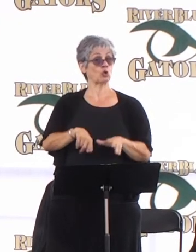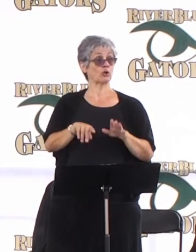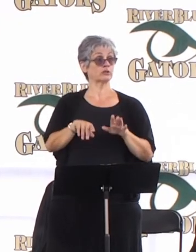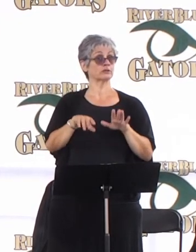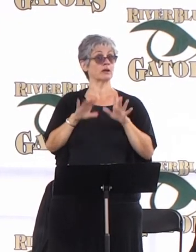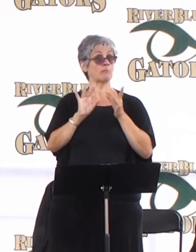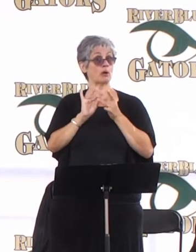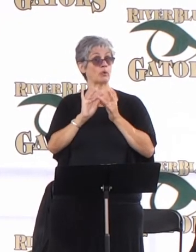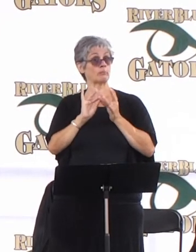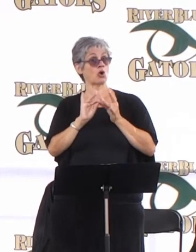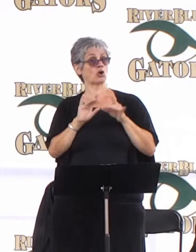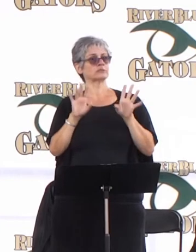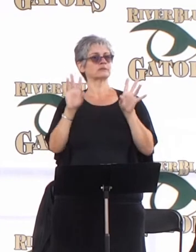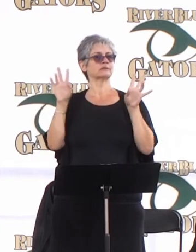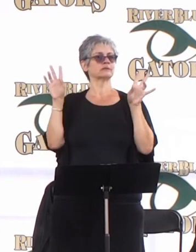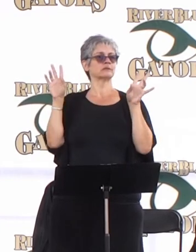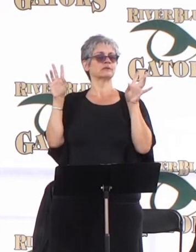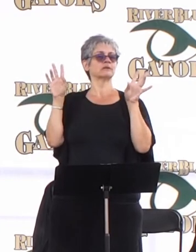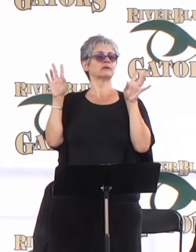in sharing prose from our